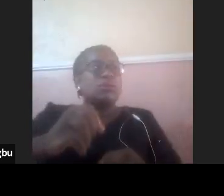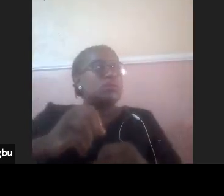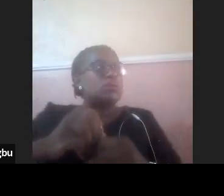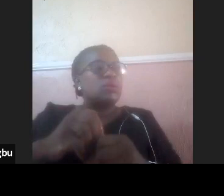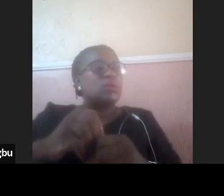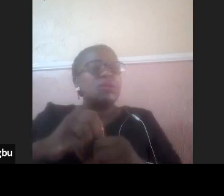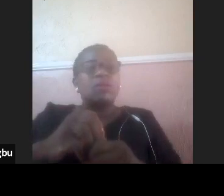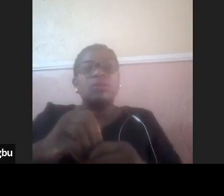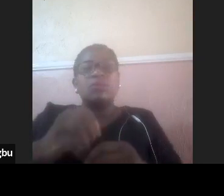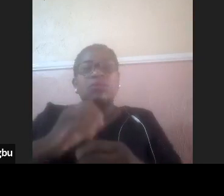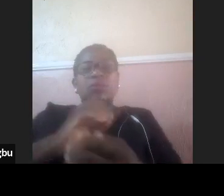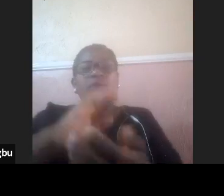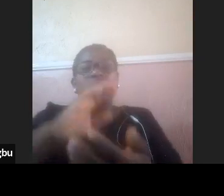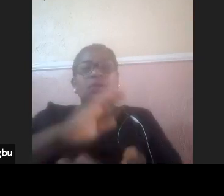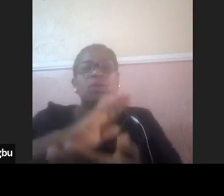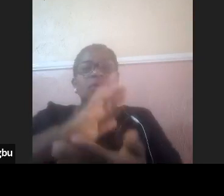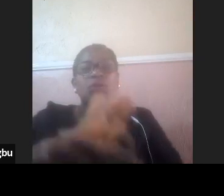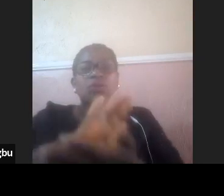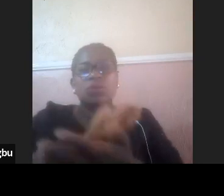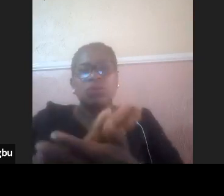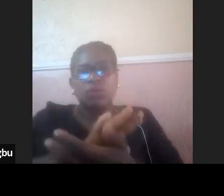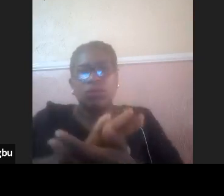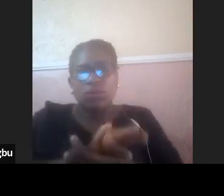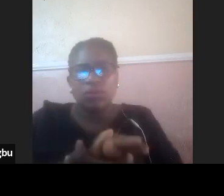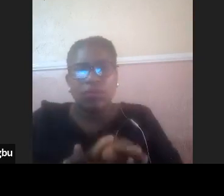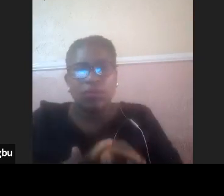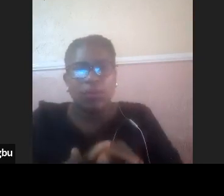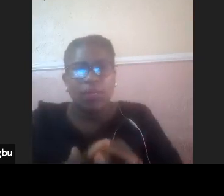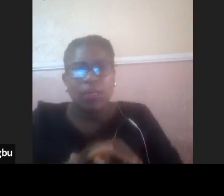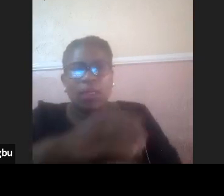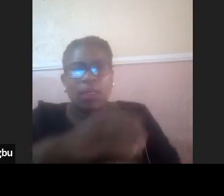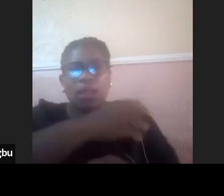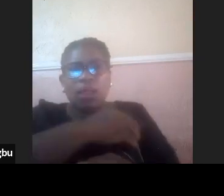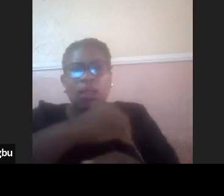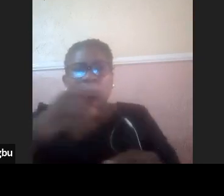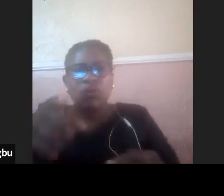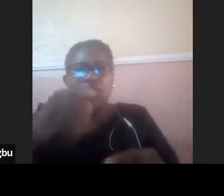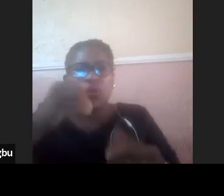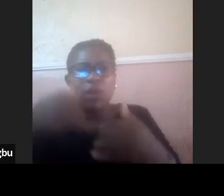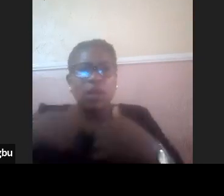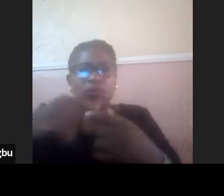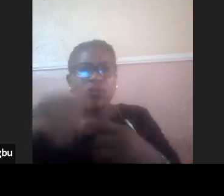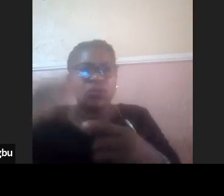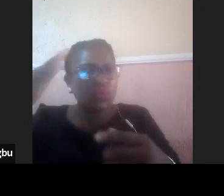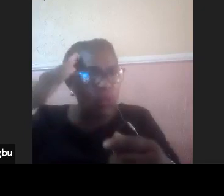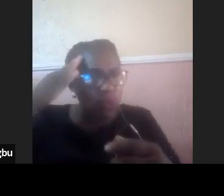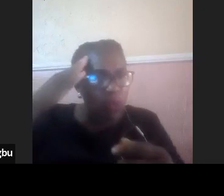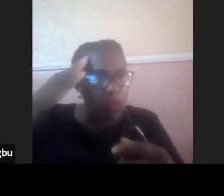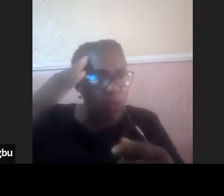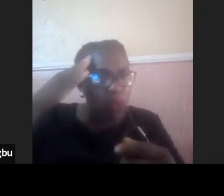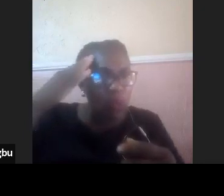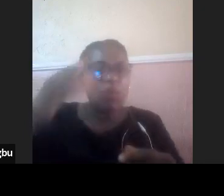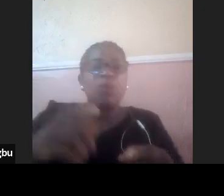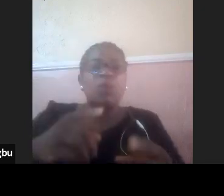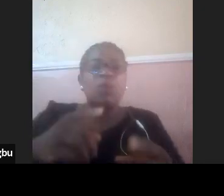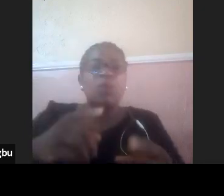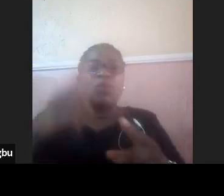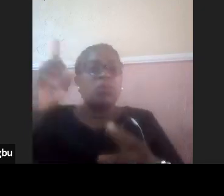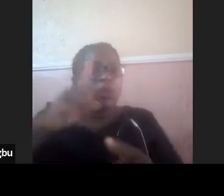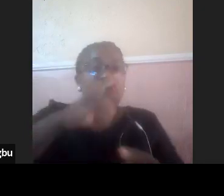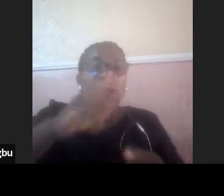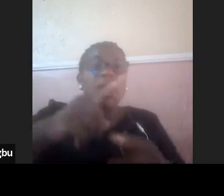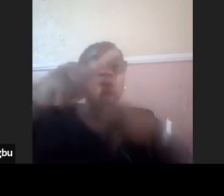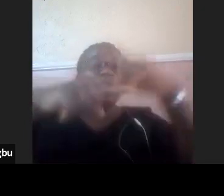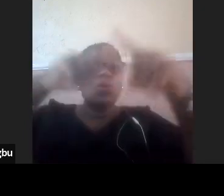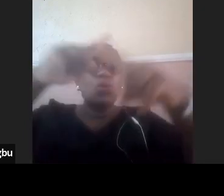game. And to be able to be on your A game, you need to know exactly where you're going to. So I applied 2 years. The